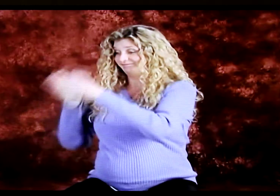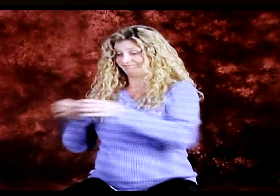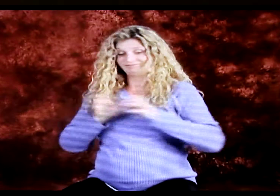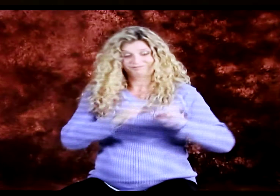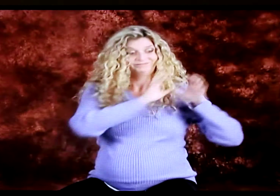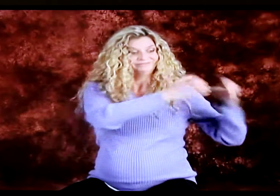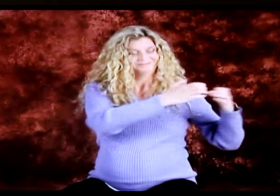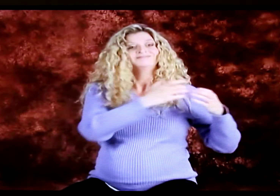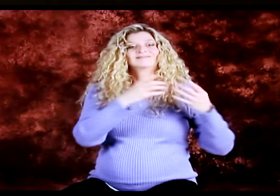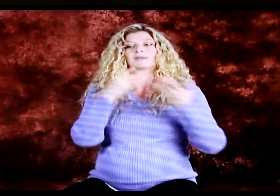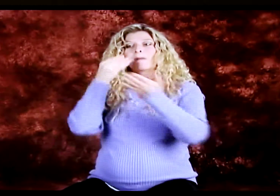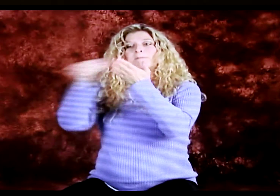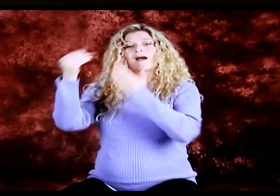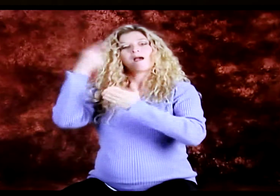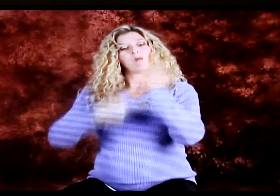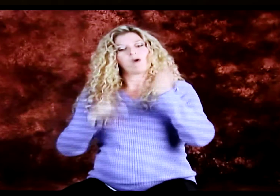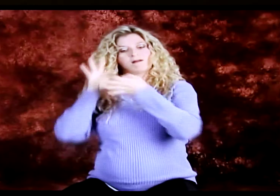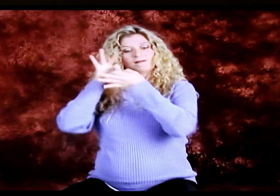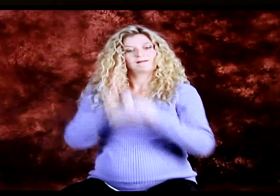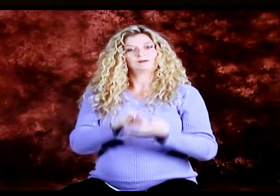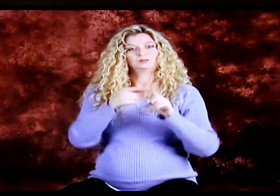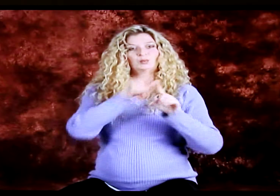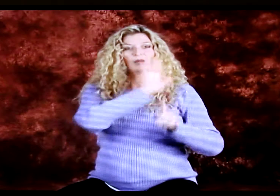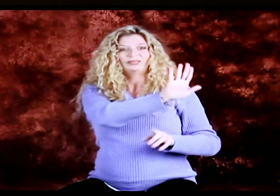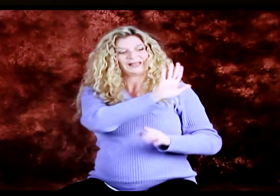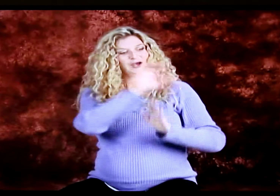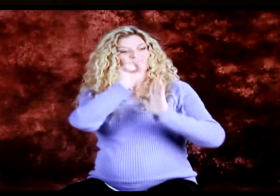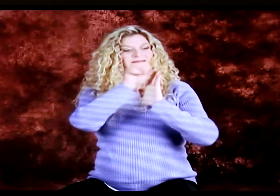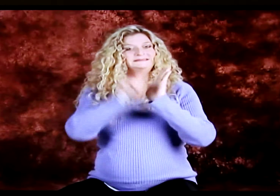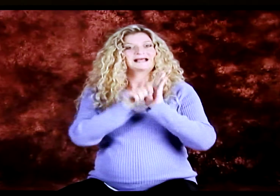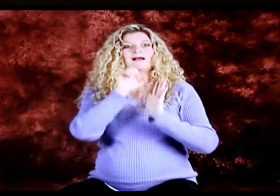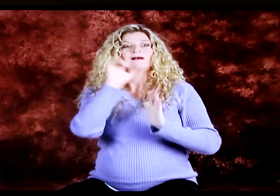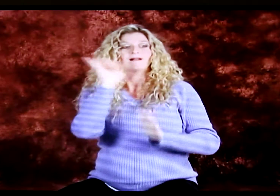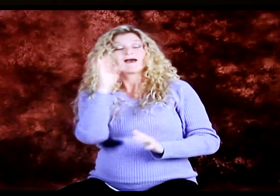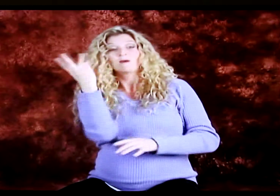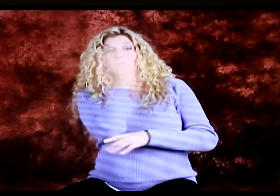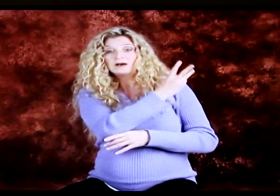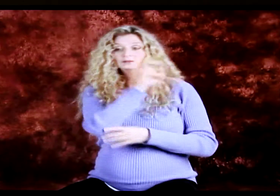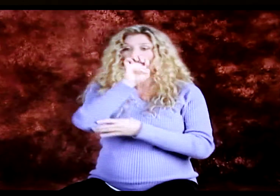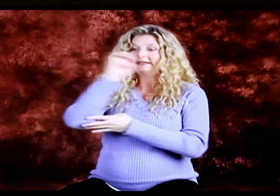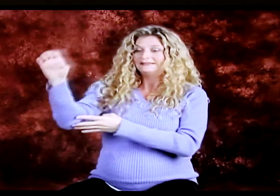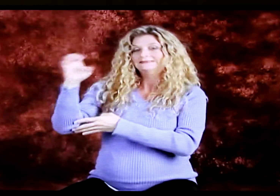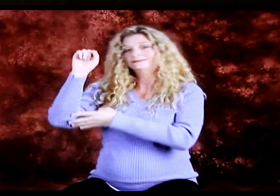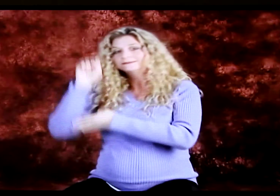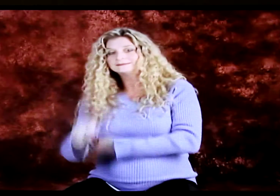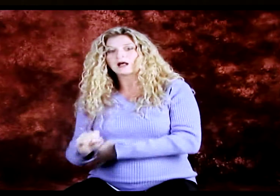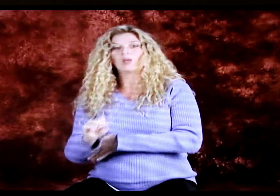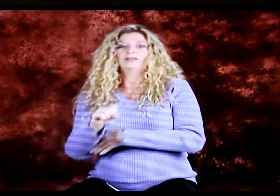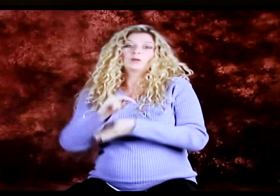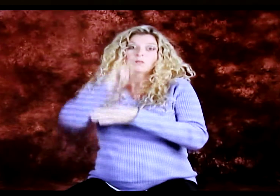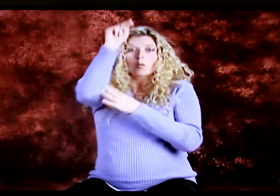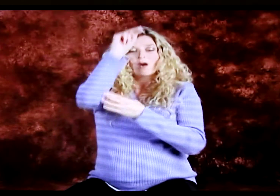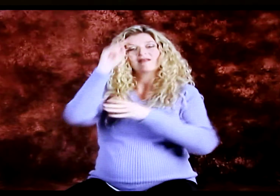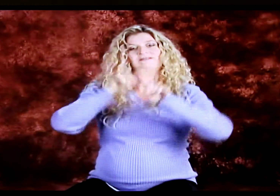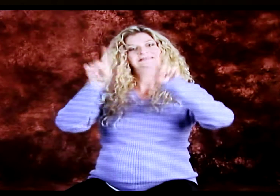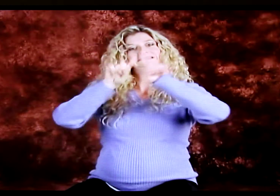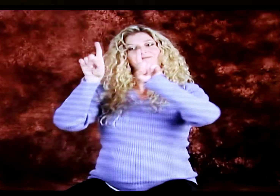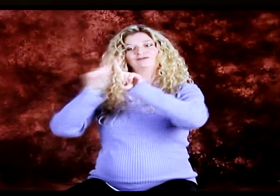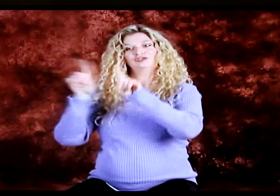diverse area. And so we have these different centers of fashion that those buyers in those states, you know, from the west or the east or the south